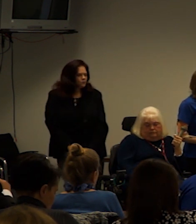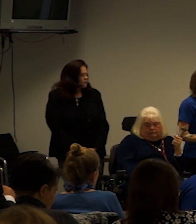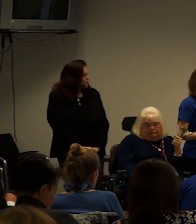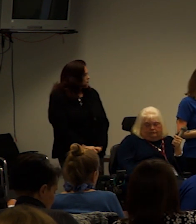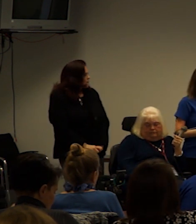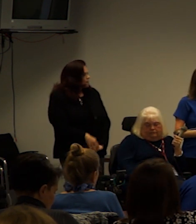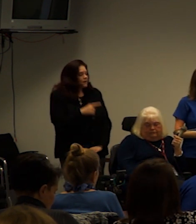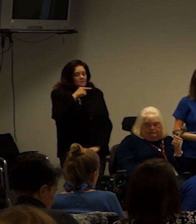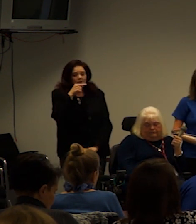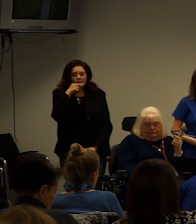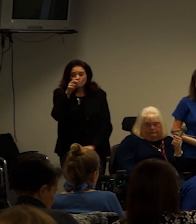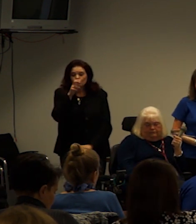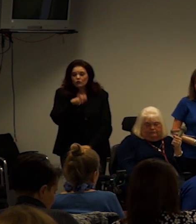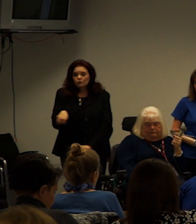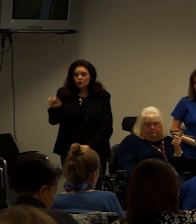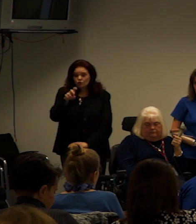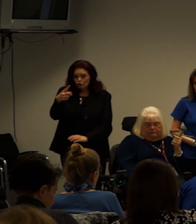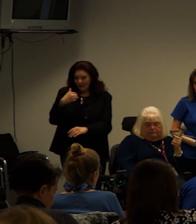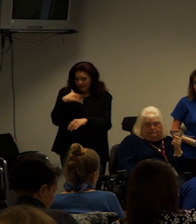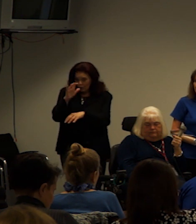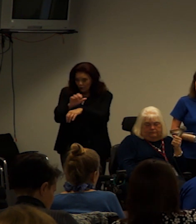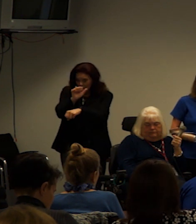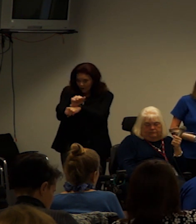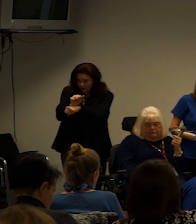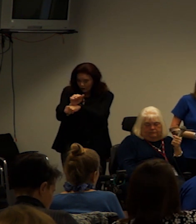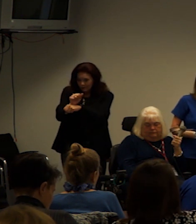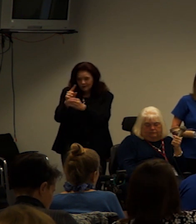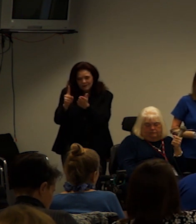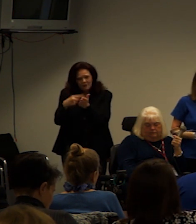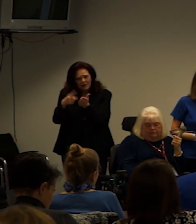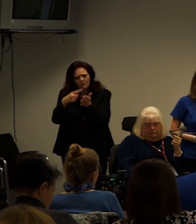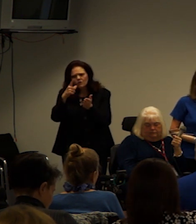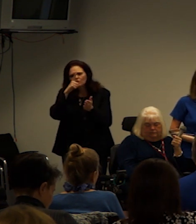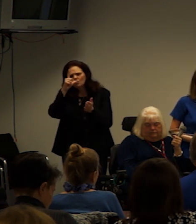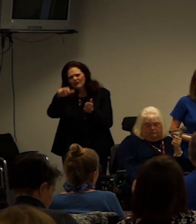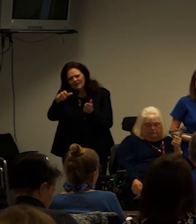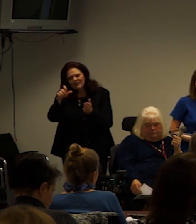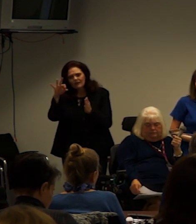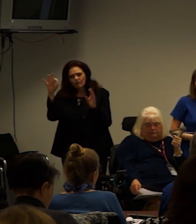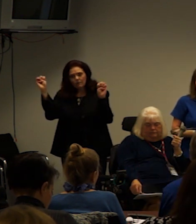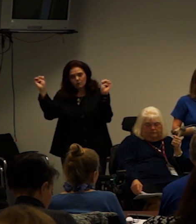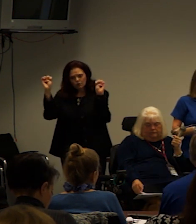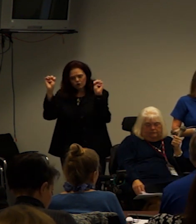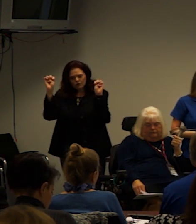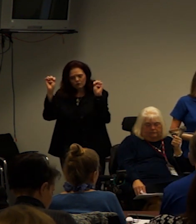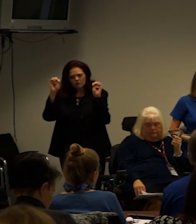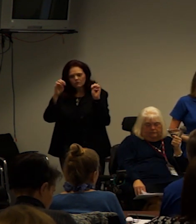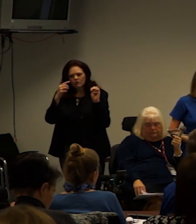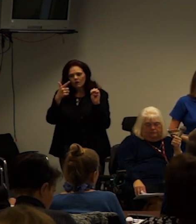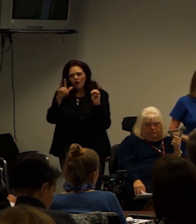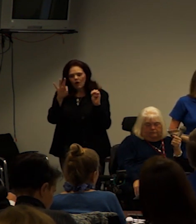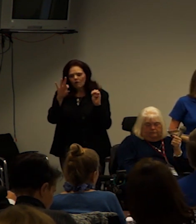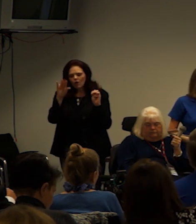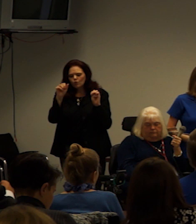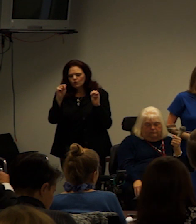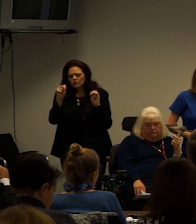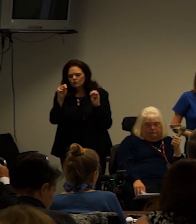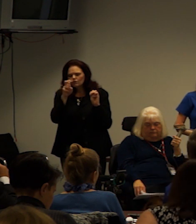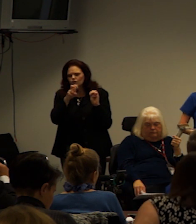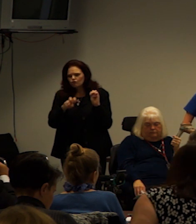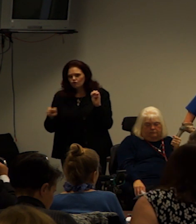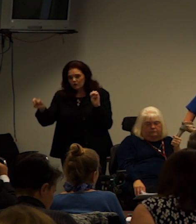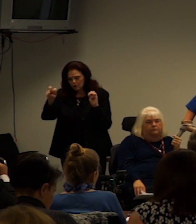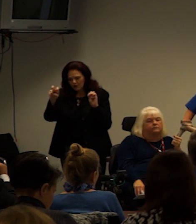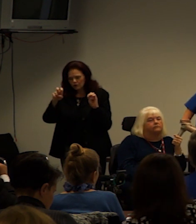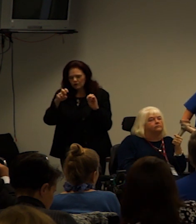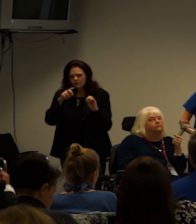Public transportation. Do you have a reservation? Sometimes you don't need one if it's an emergency. Gulf Coast Transit, for instance,